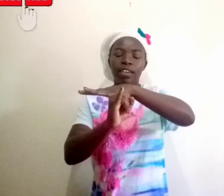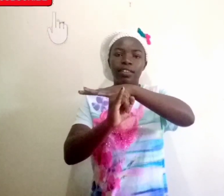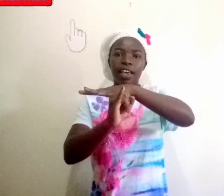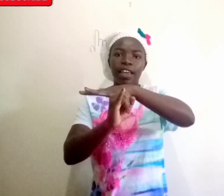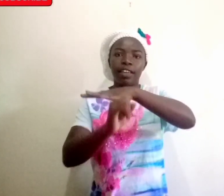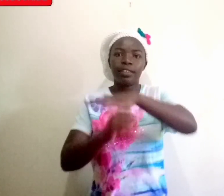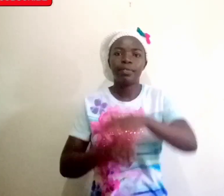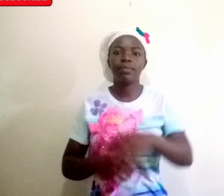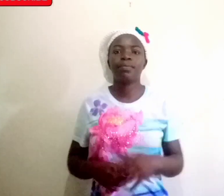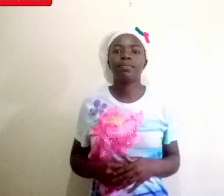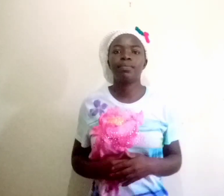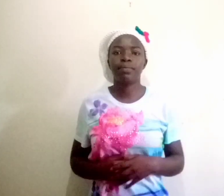Isaiah.